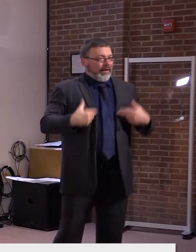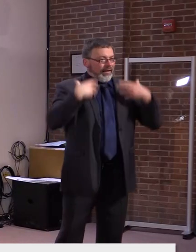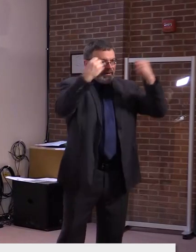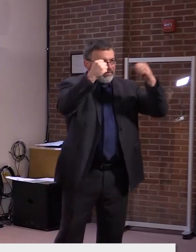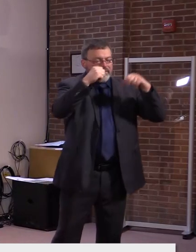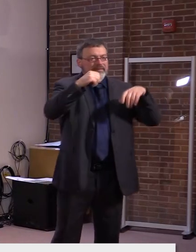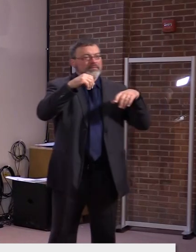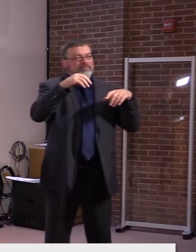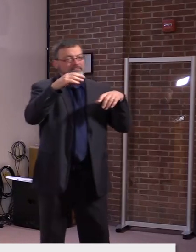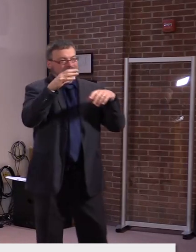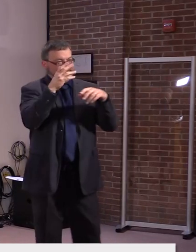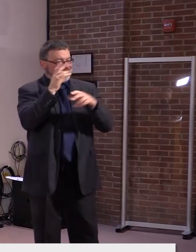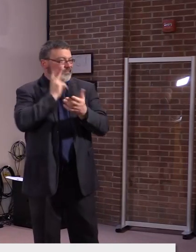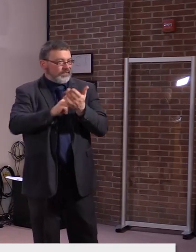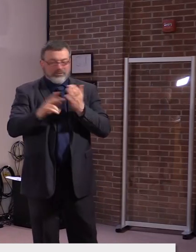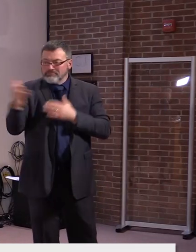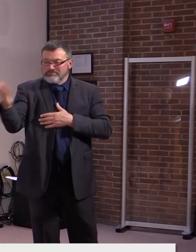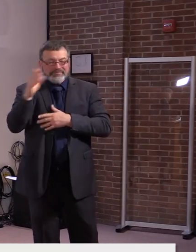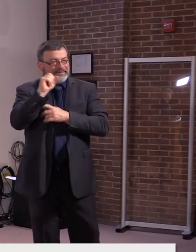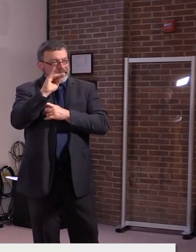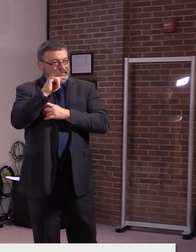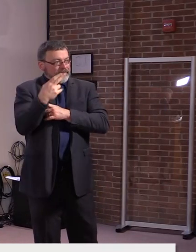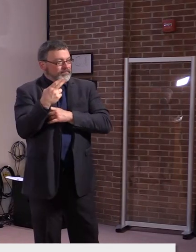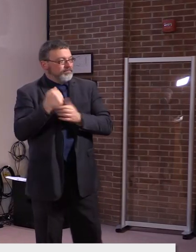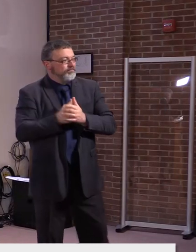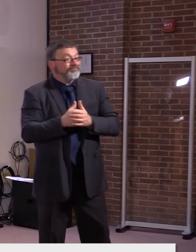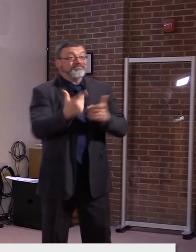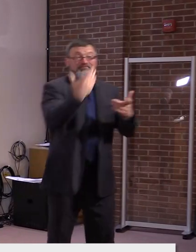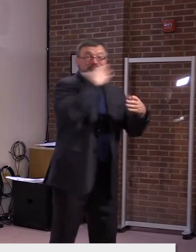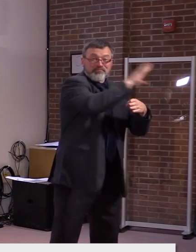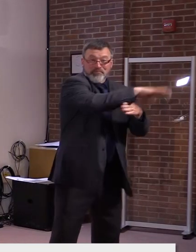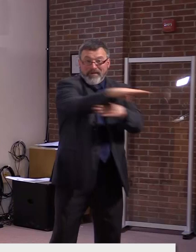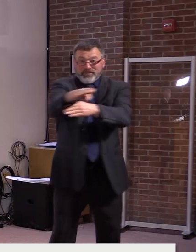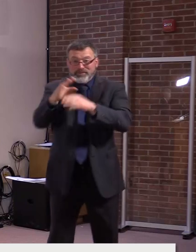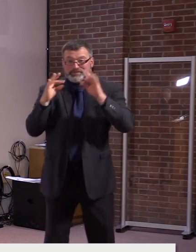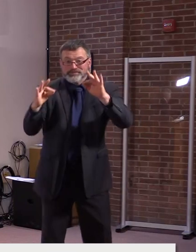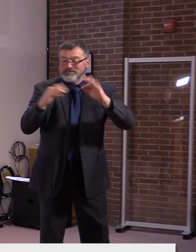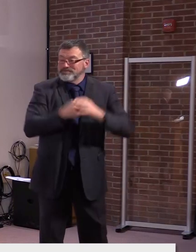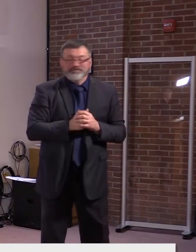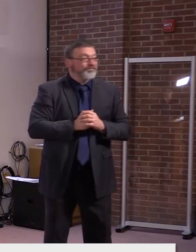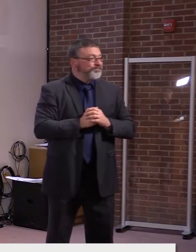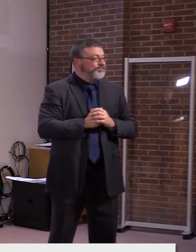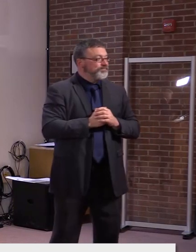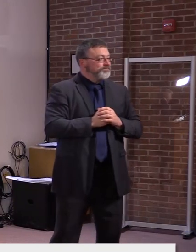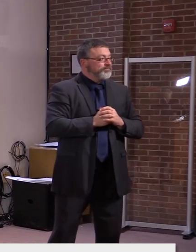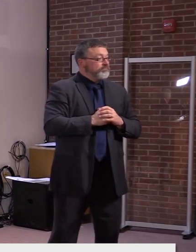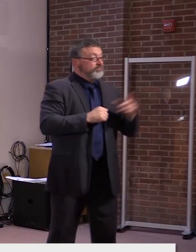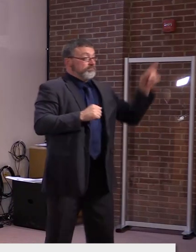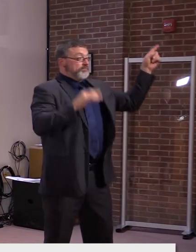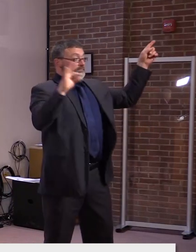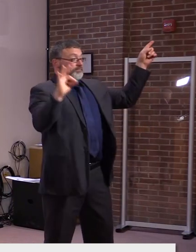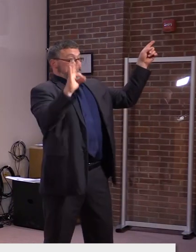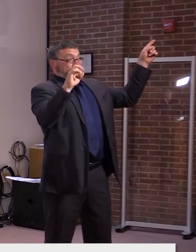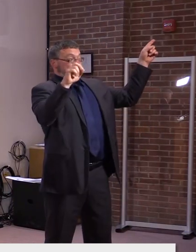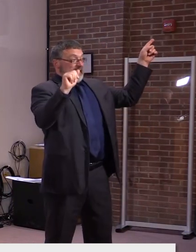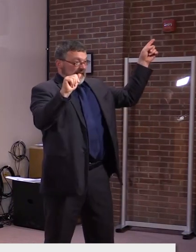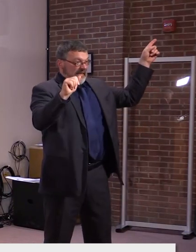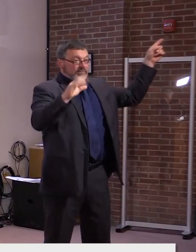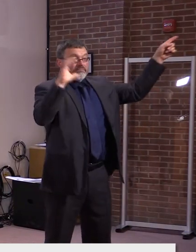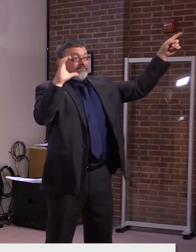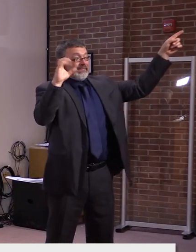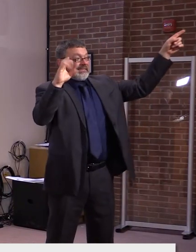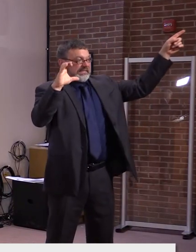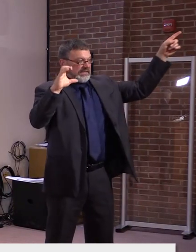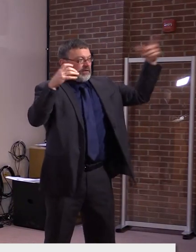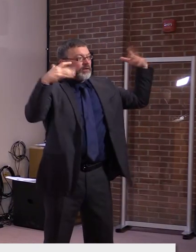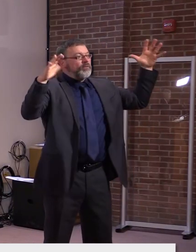Thank you, Secretary Moore. Good afternoon, everyone. As you know, both the FDA and the CDC have approved boosters for